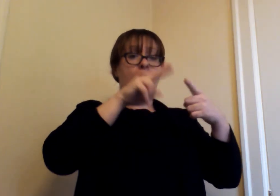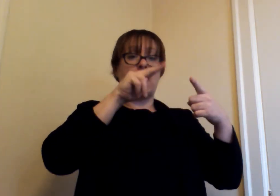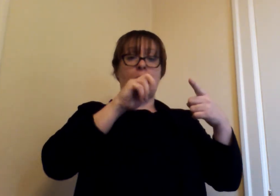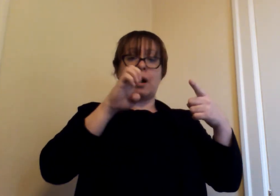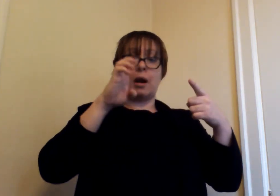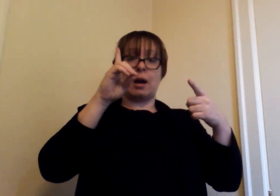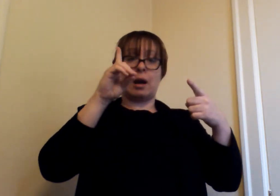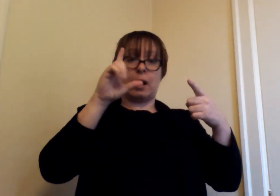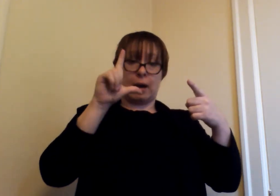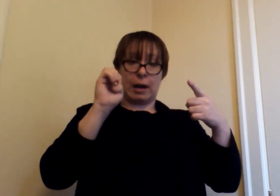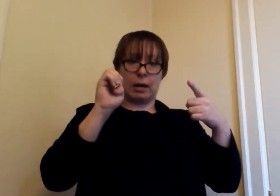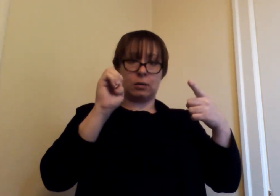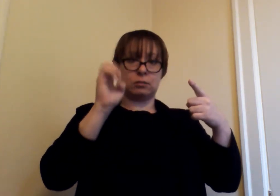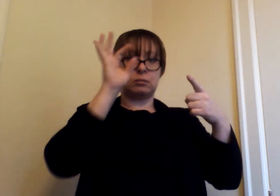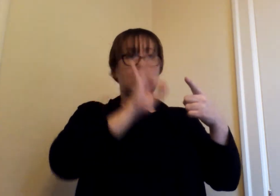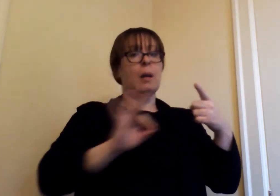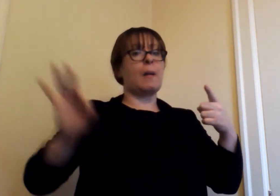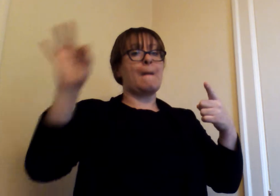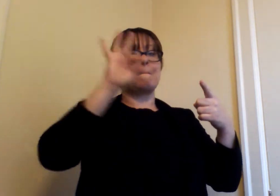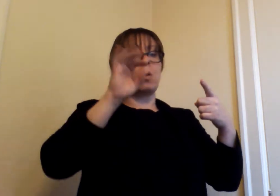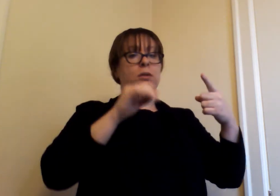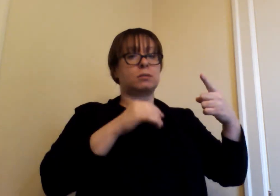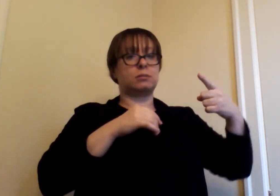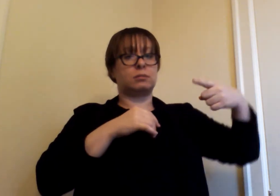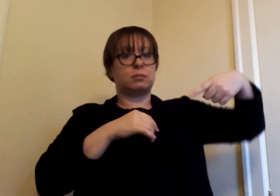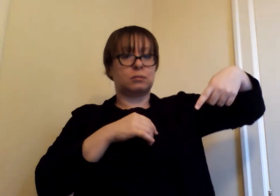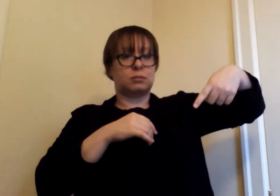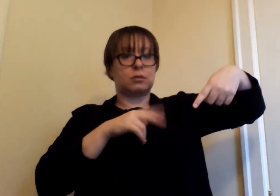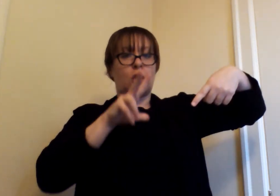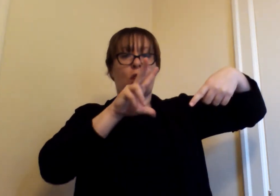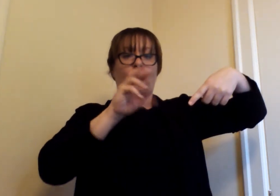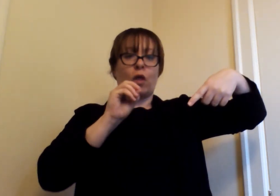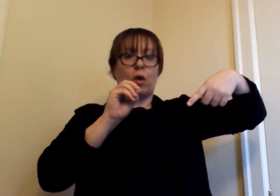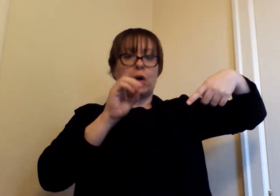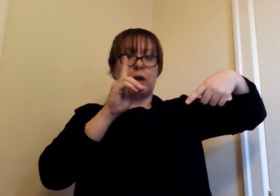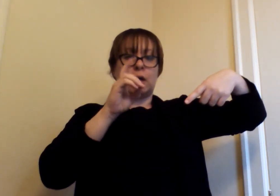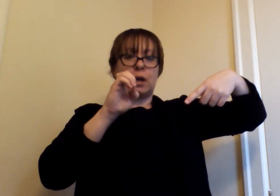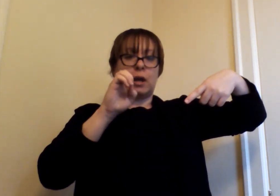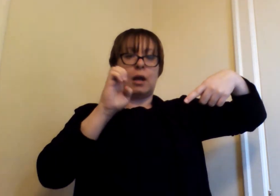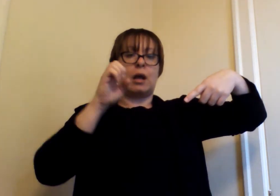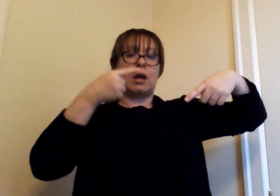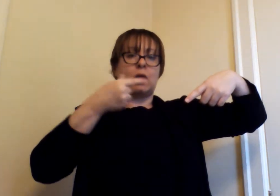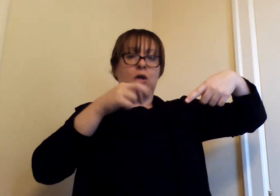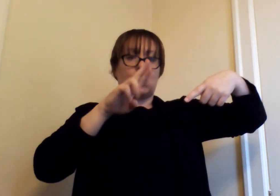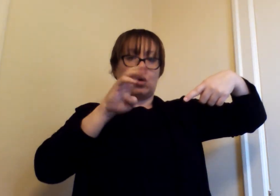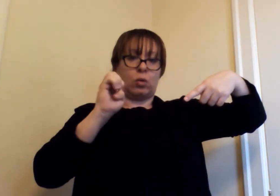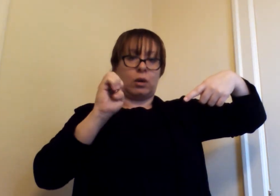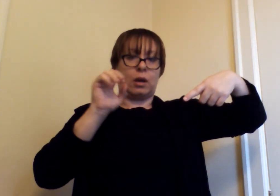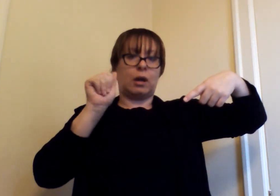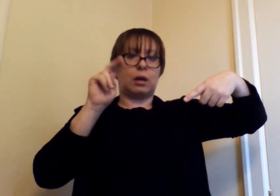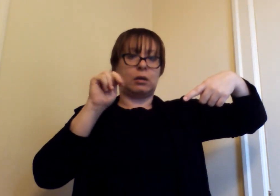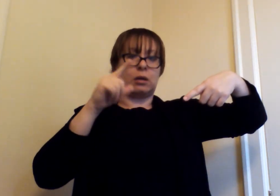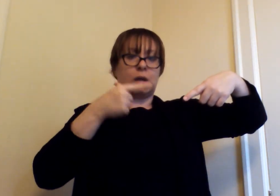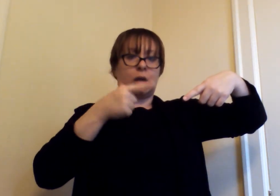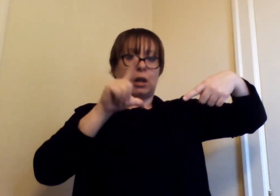that it forms a 30-degree angle with the surface of the arm. With a single, short, but firm motion, swiftly insert the needle through